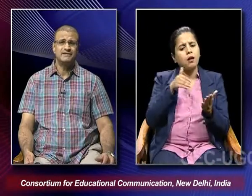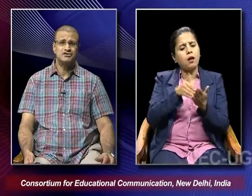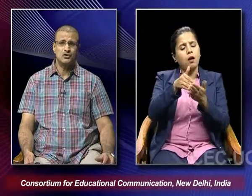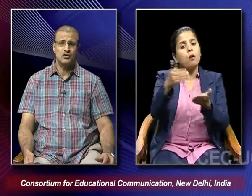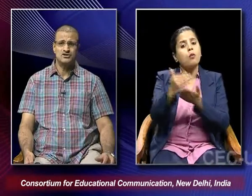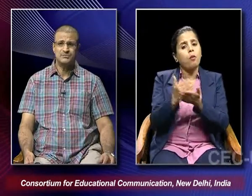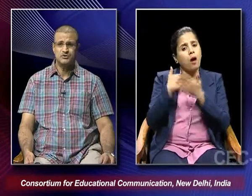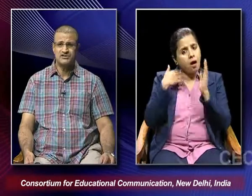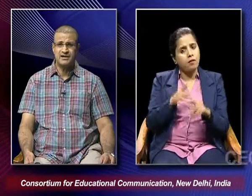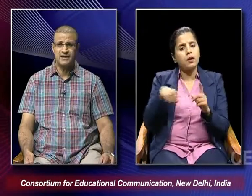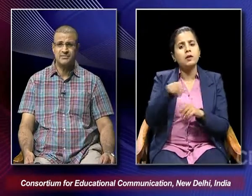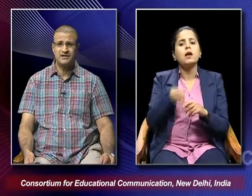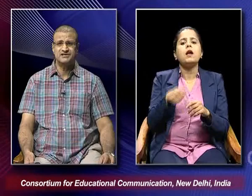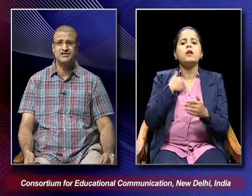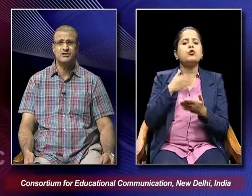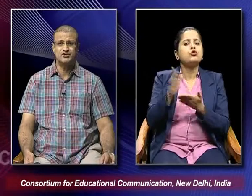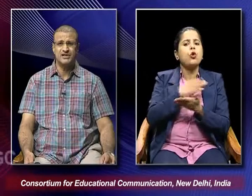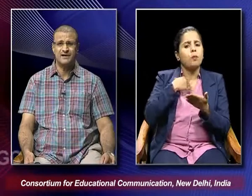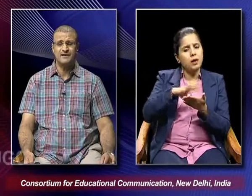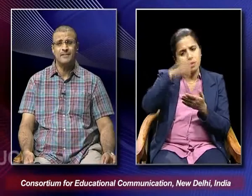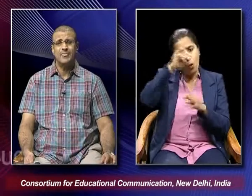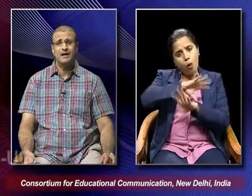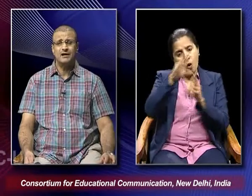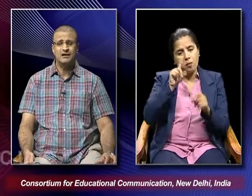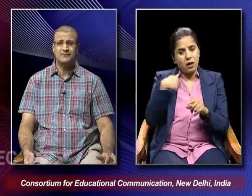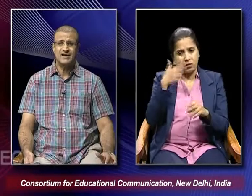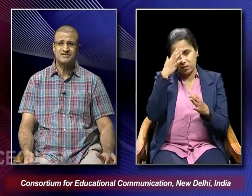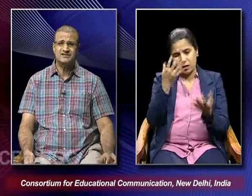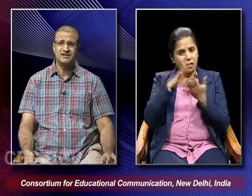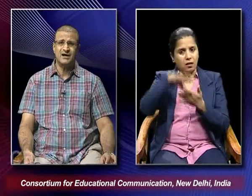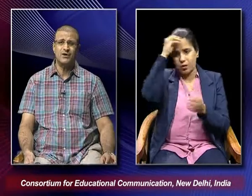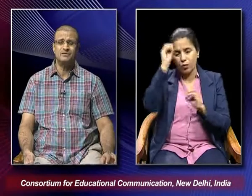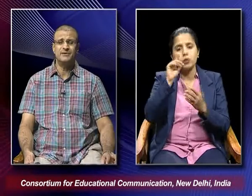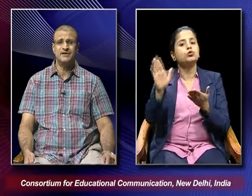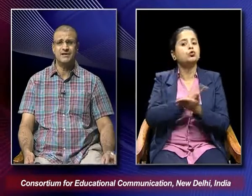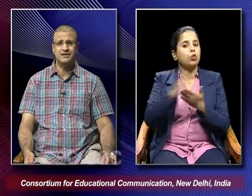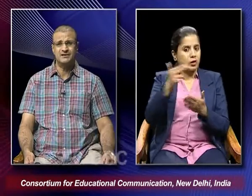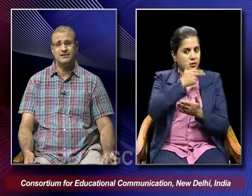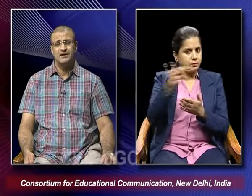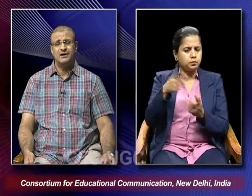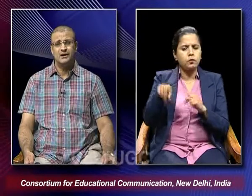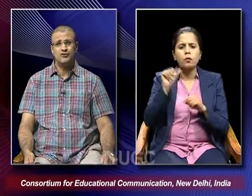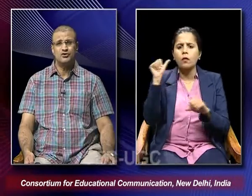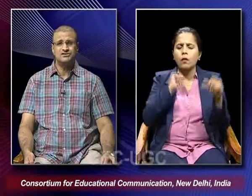And this song called Sab Kuch Seekha Humne Na Seekhi Hoshiari reflects that how the main character